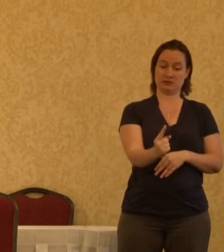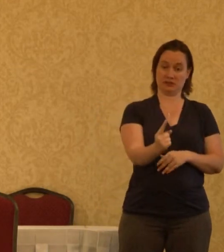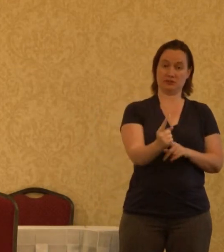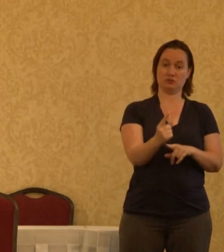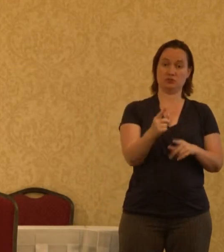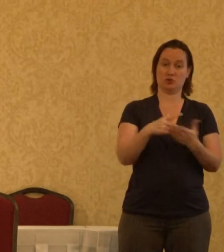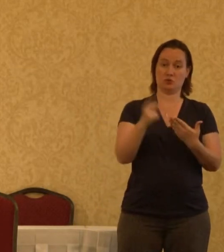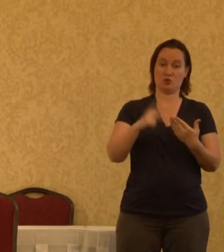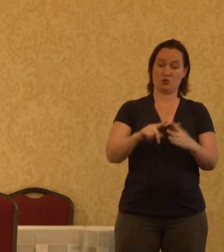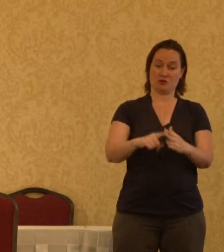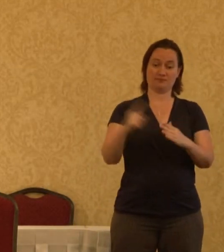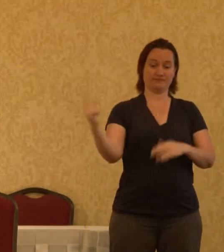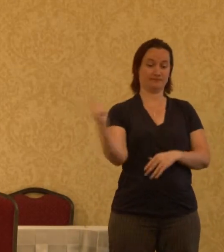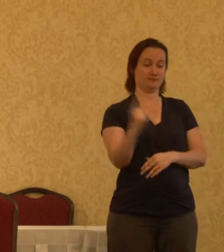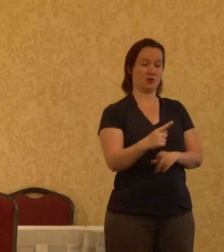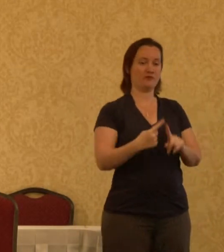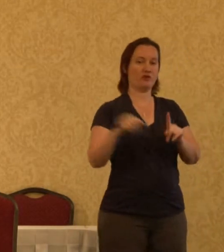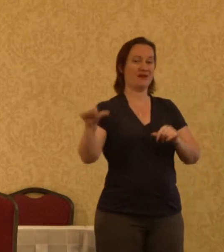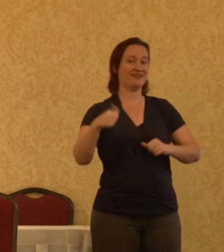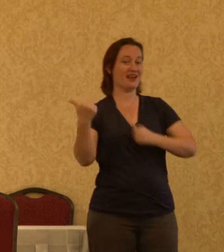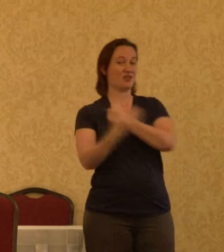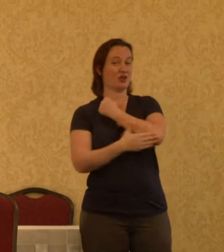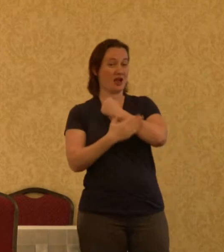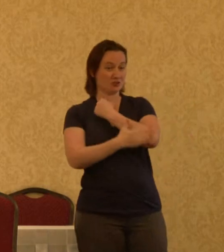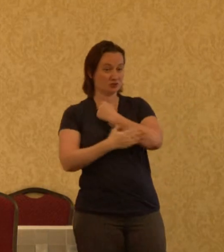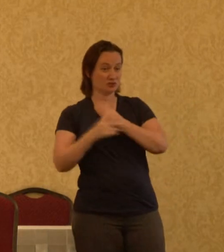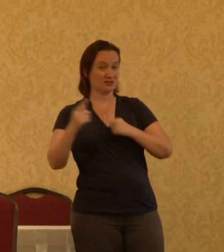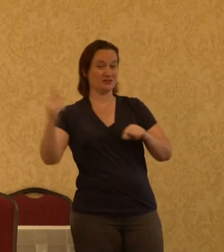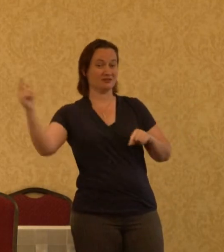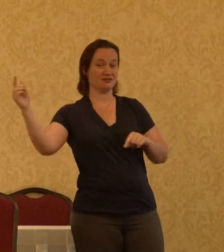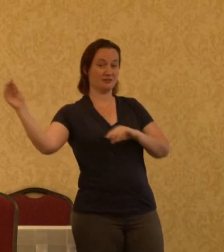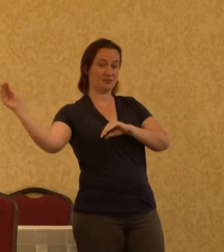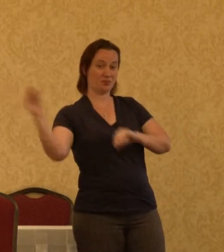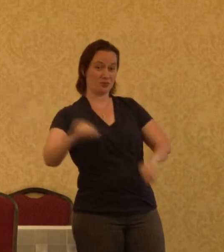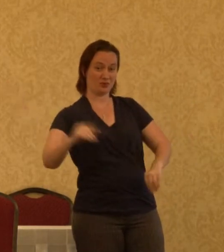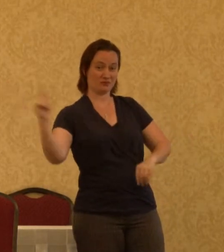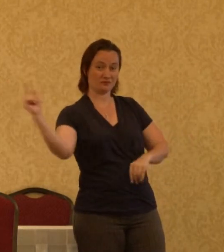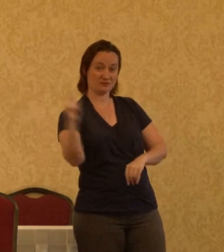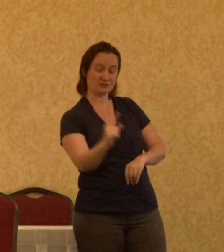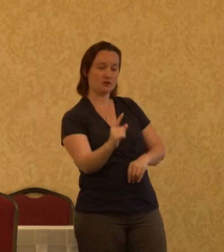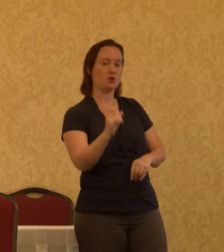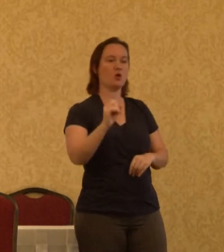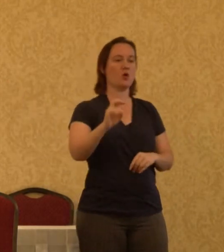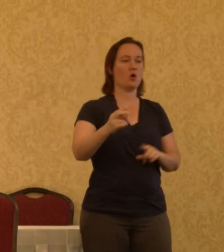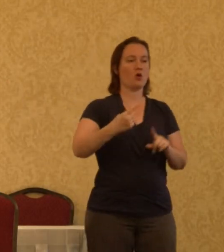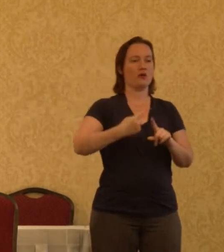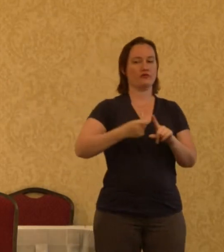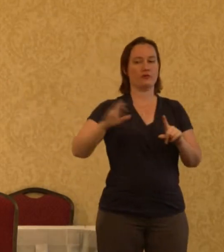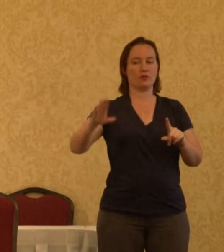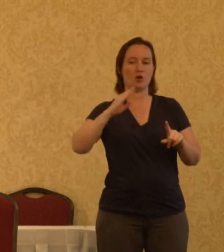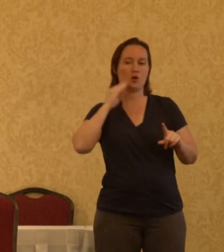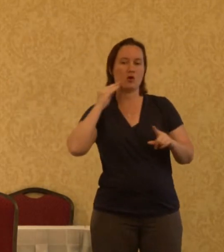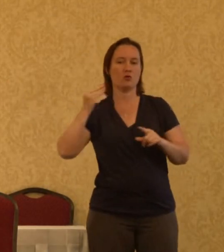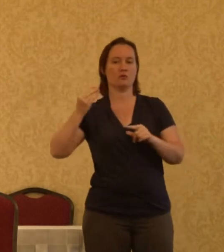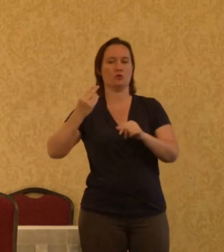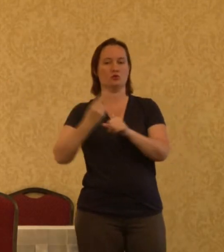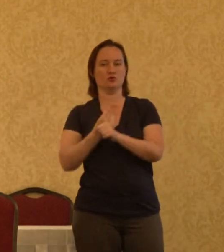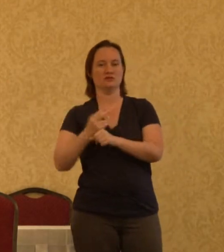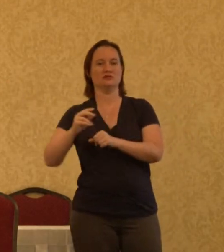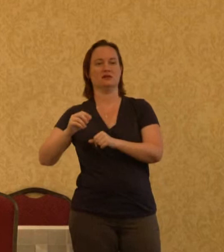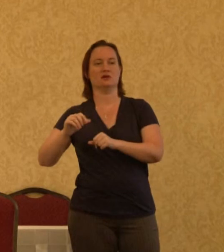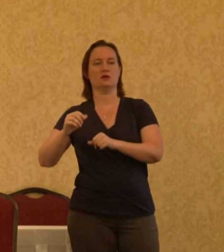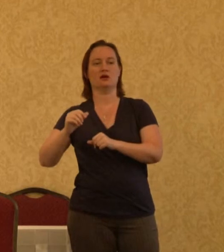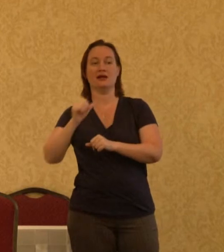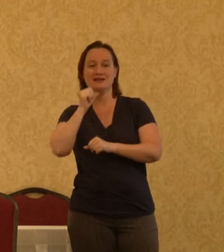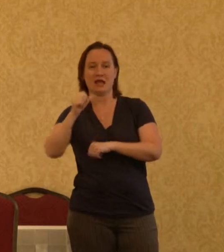that program and comes in from another country, or they come from a home that uses another language,